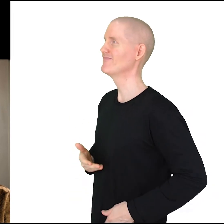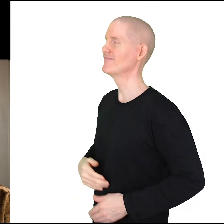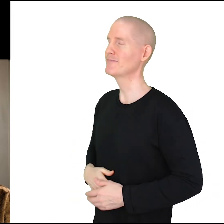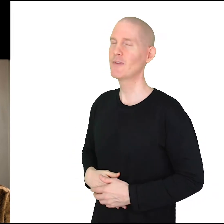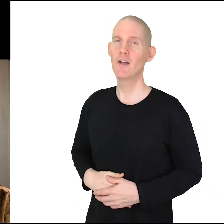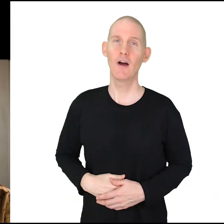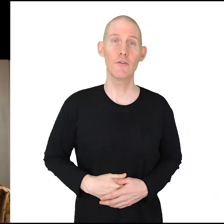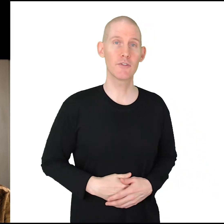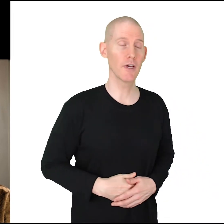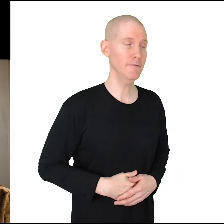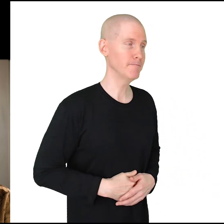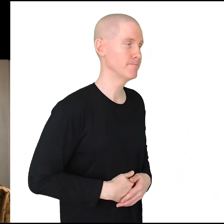Other side.